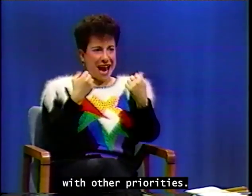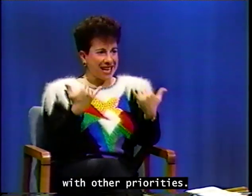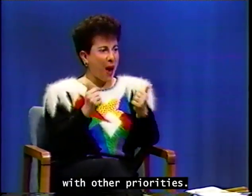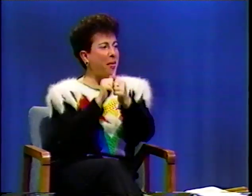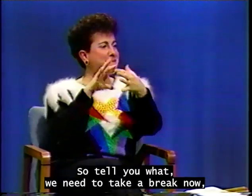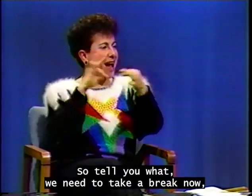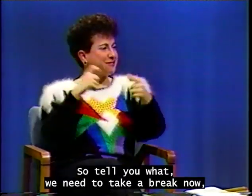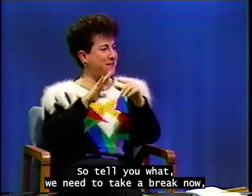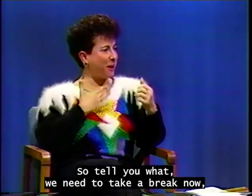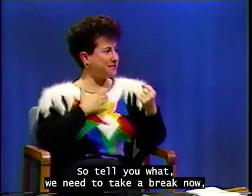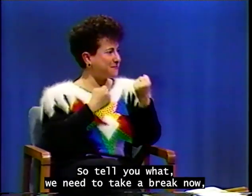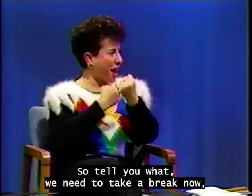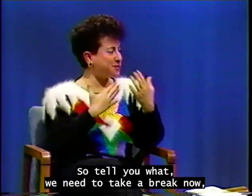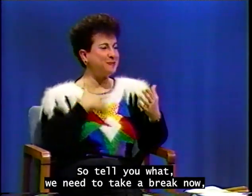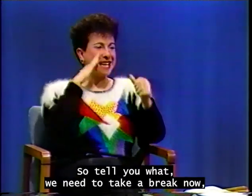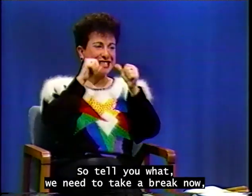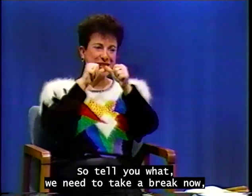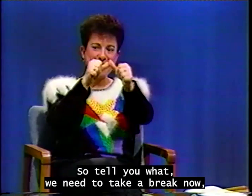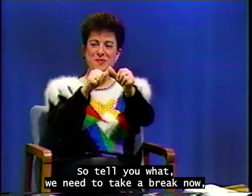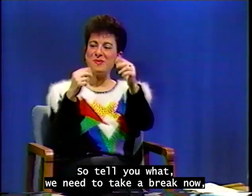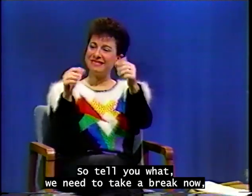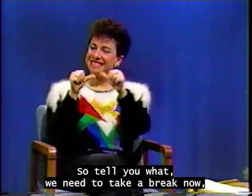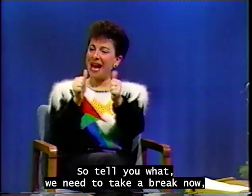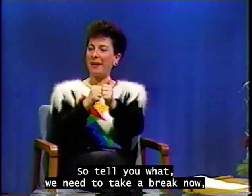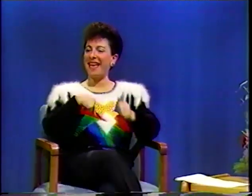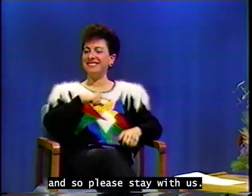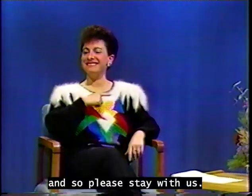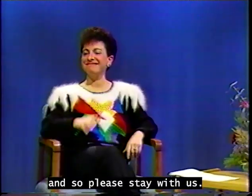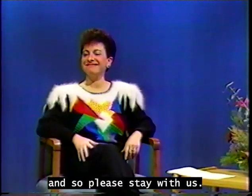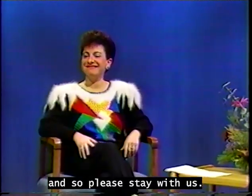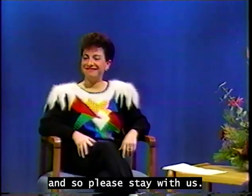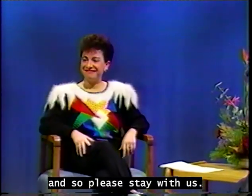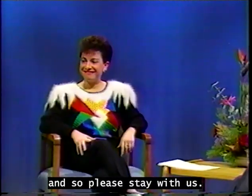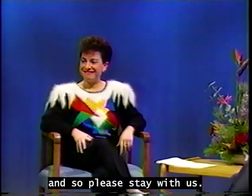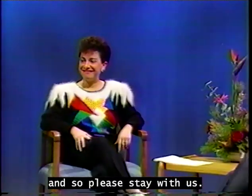priorities. So, tell you what, we need to take a break now, and so please stay with us.